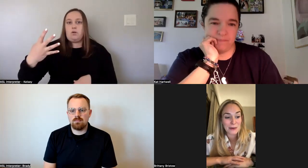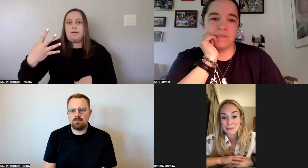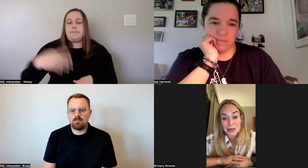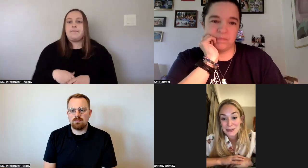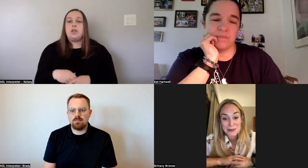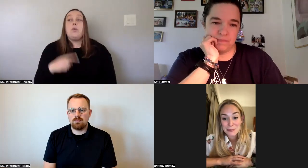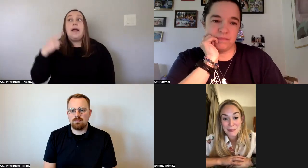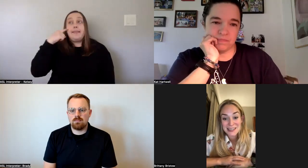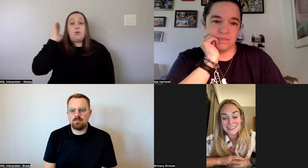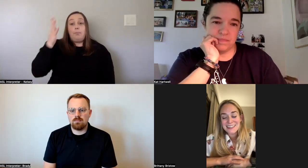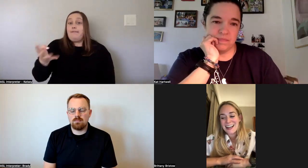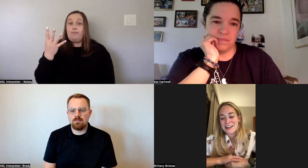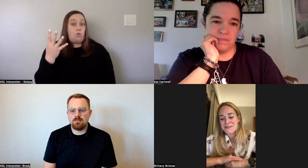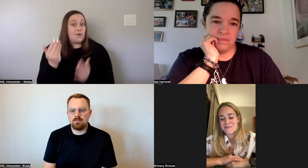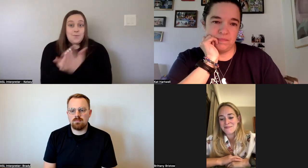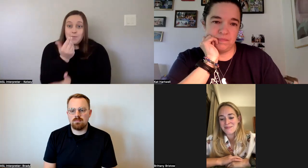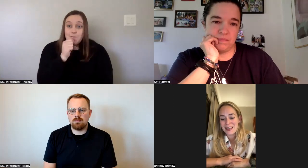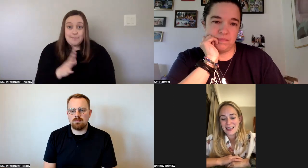going to be 4 brand new women.